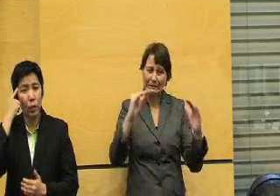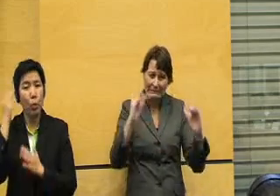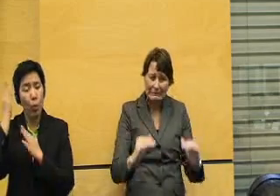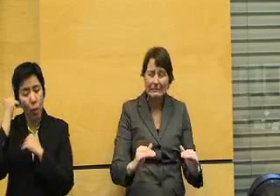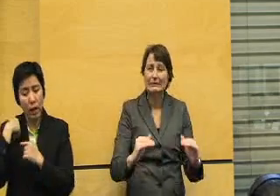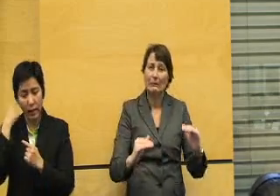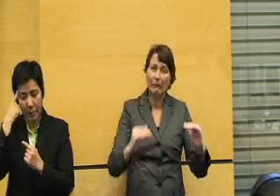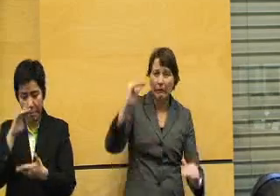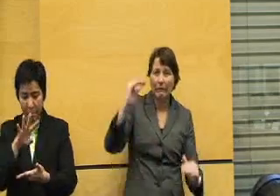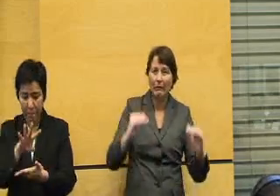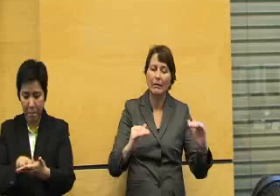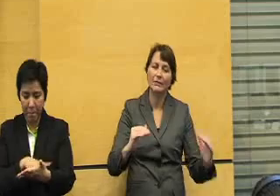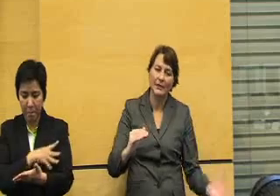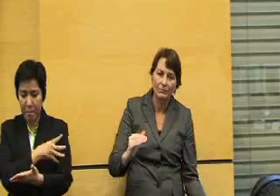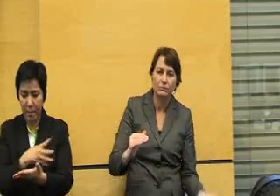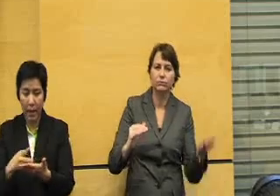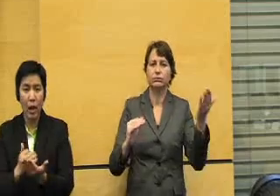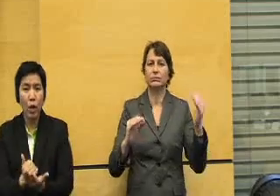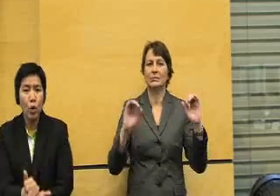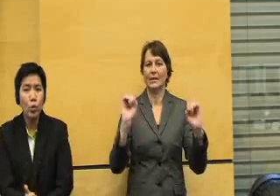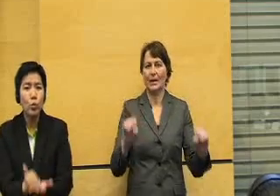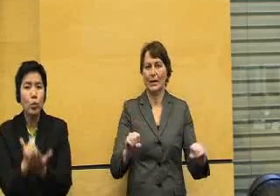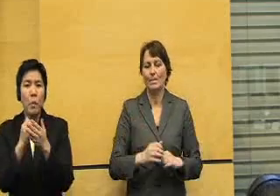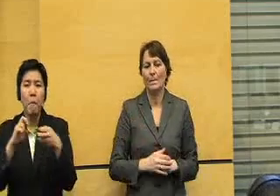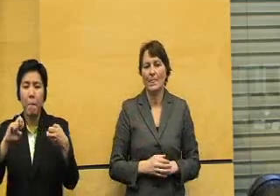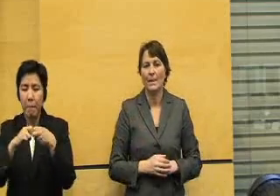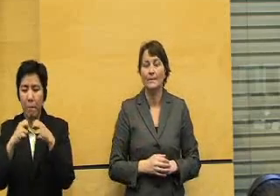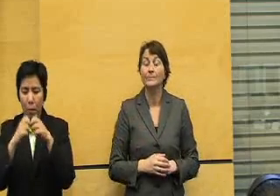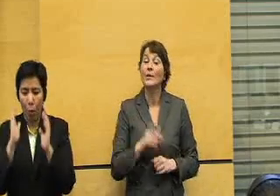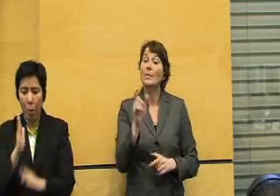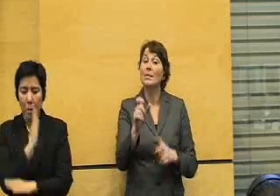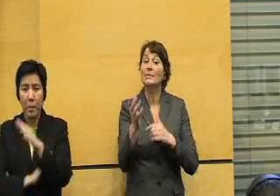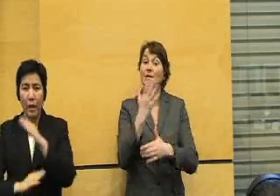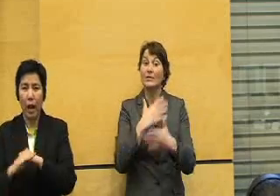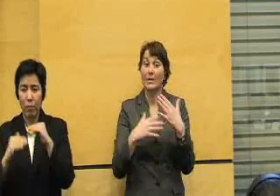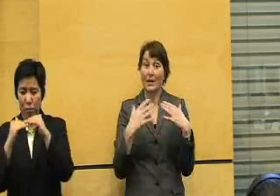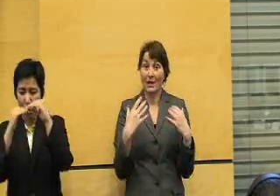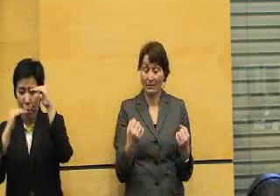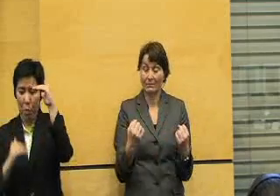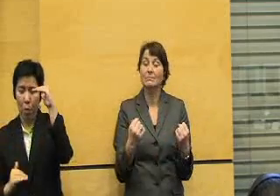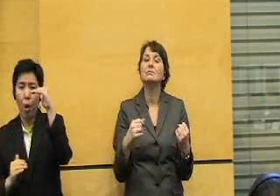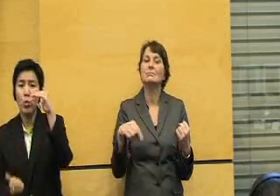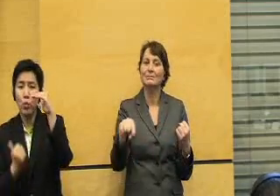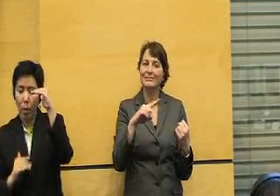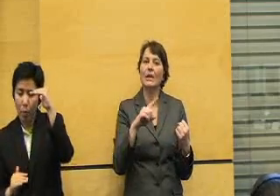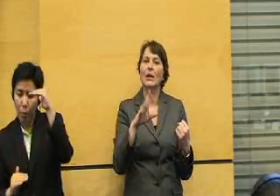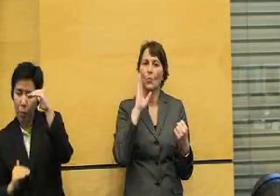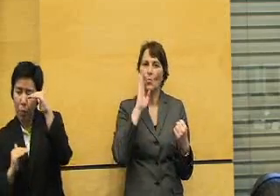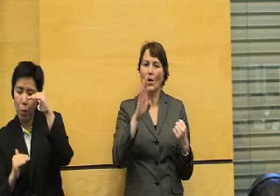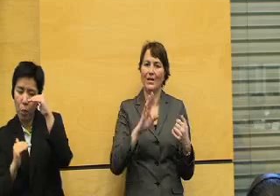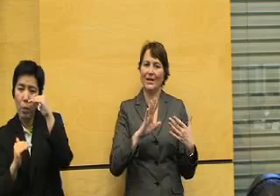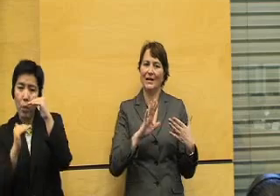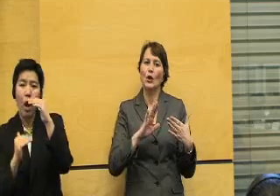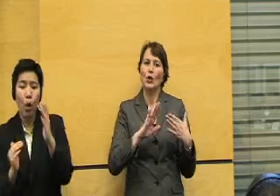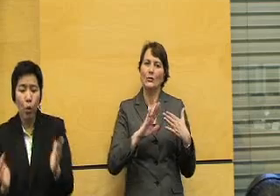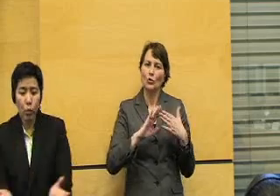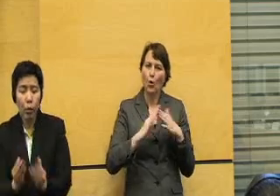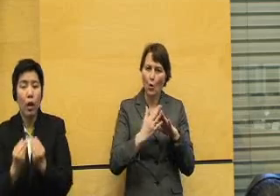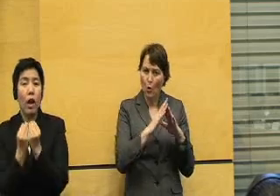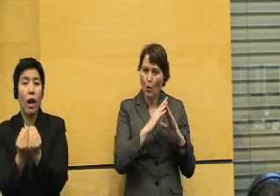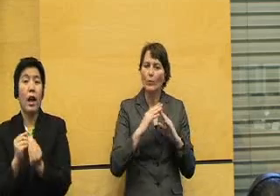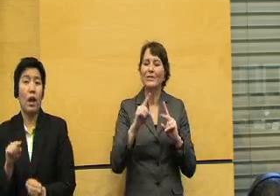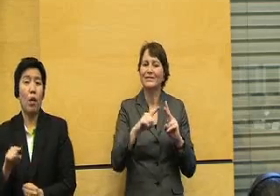Persons with disability are included in our the 11th National Economic and Social Development